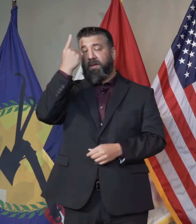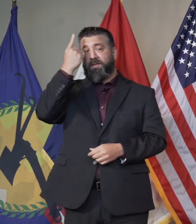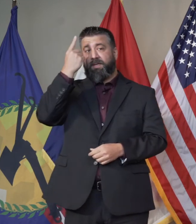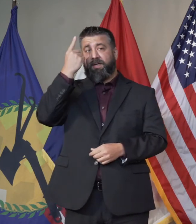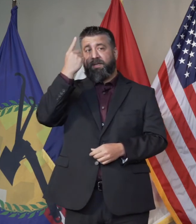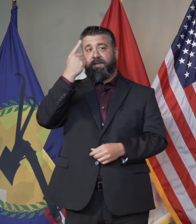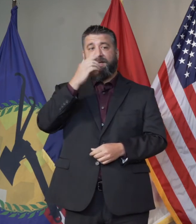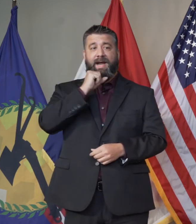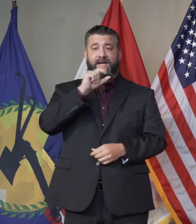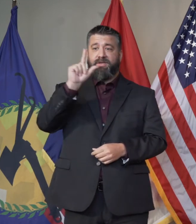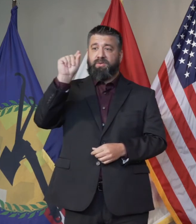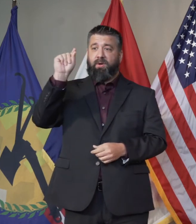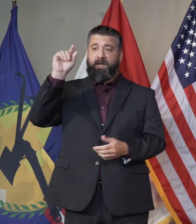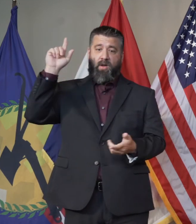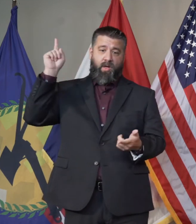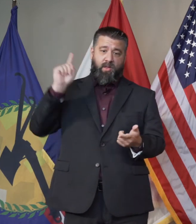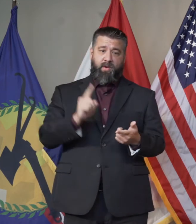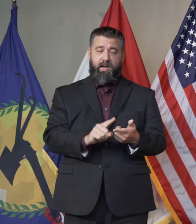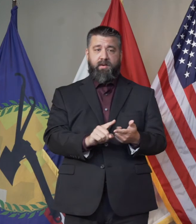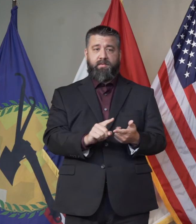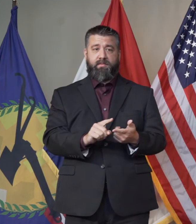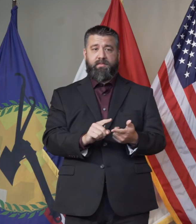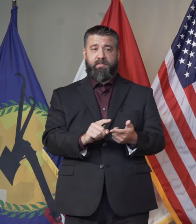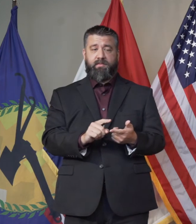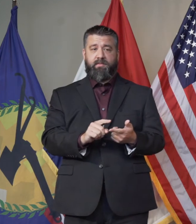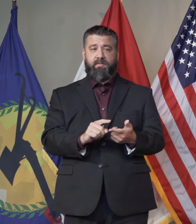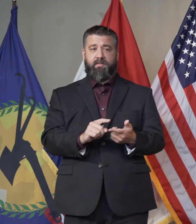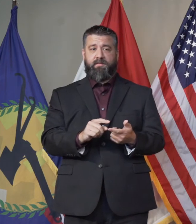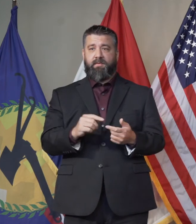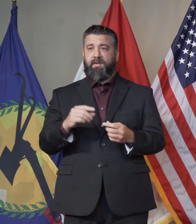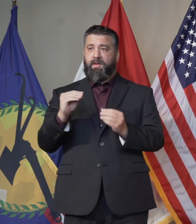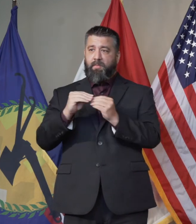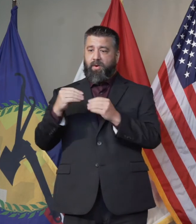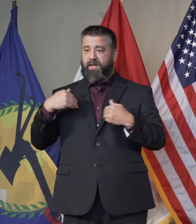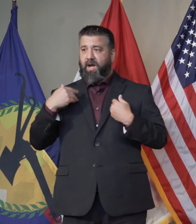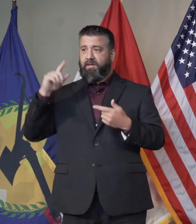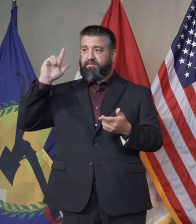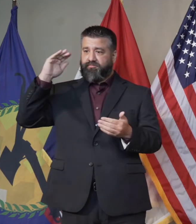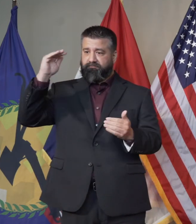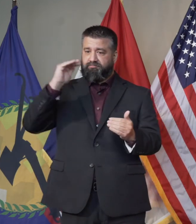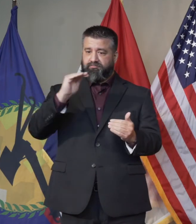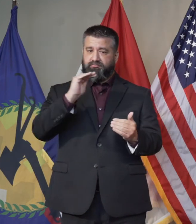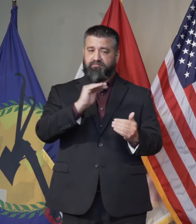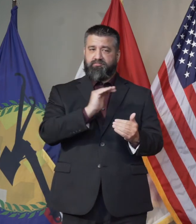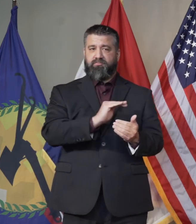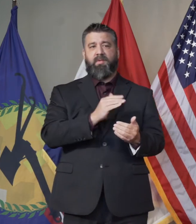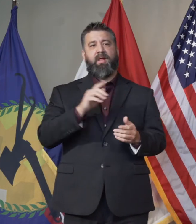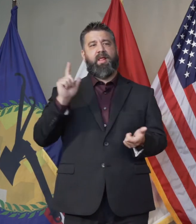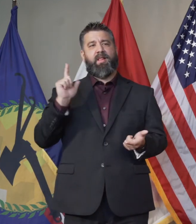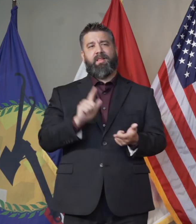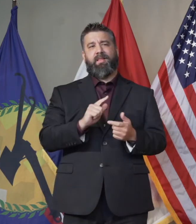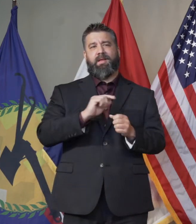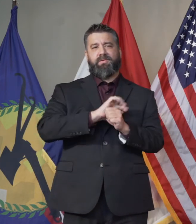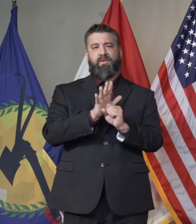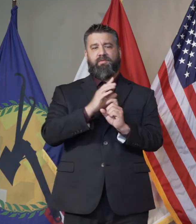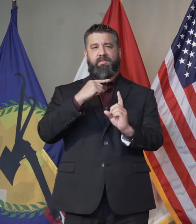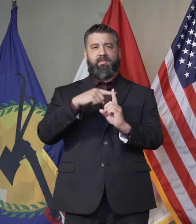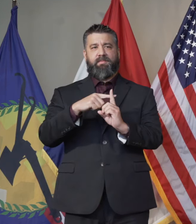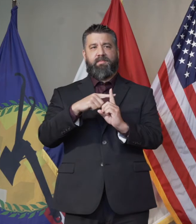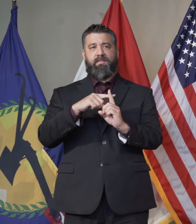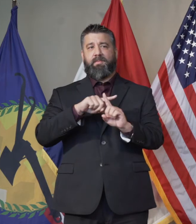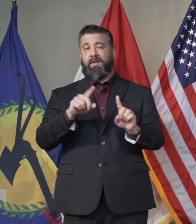from age 20 all the way down, the younger you get, the less COVID you'll see. But still in those older students,